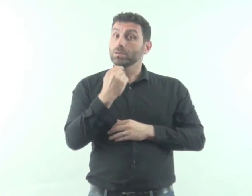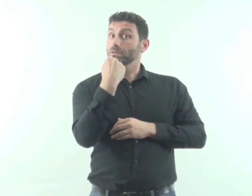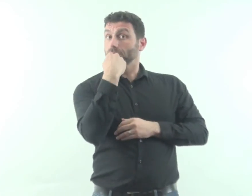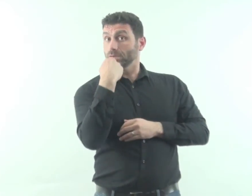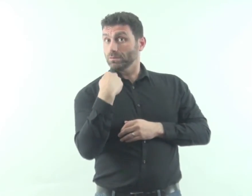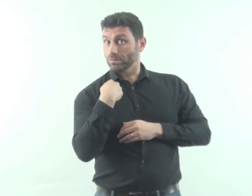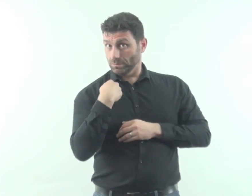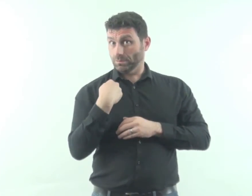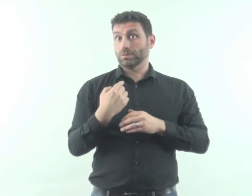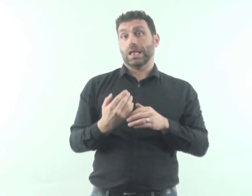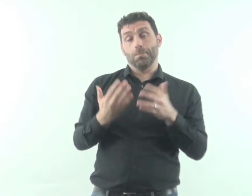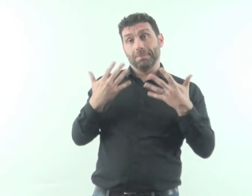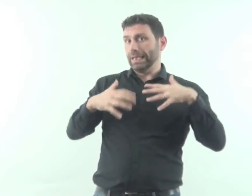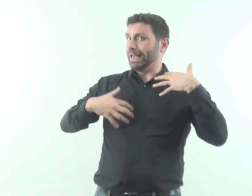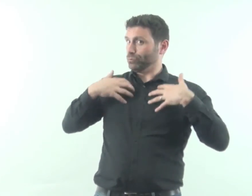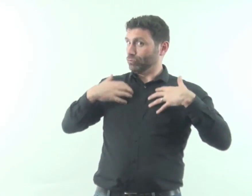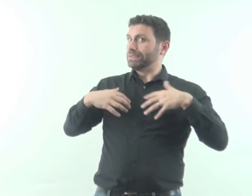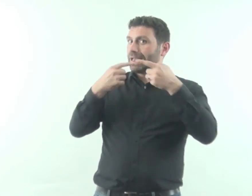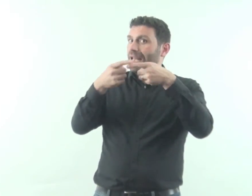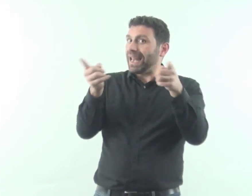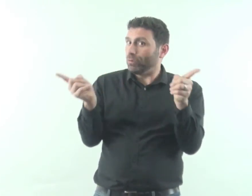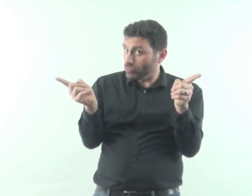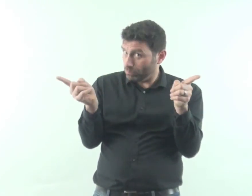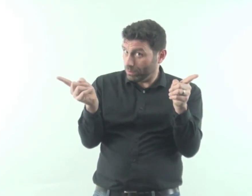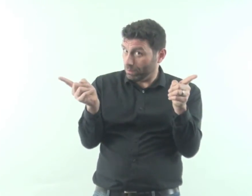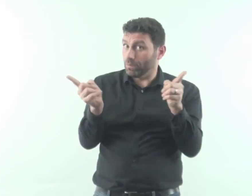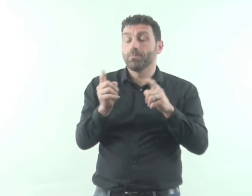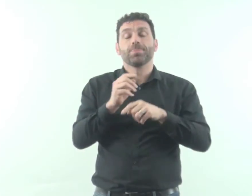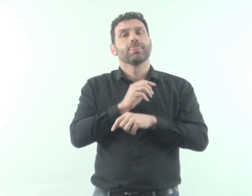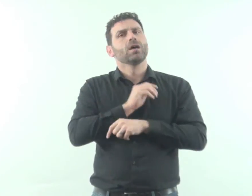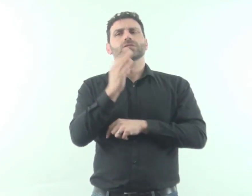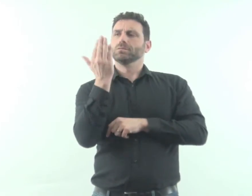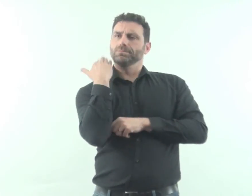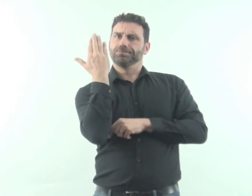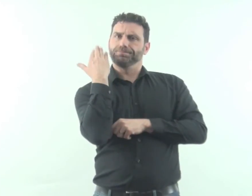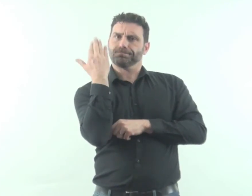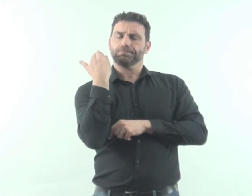committee report. Now, yesterday, this was interesting, there was an announcement